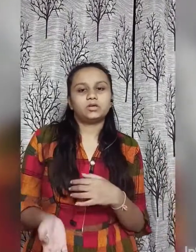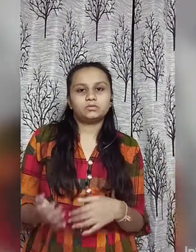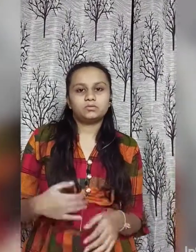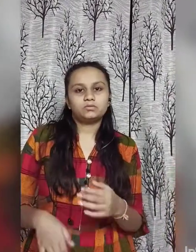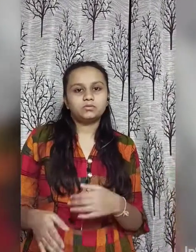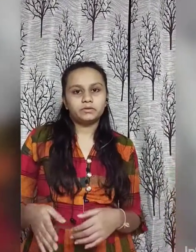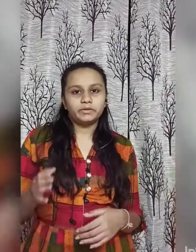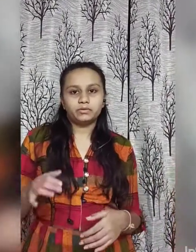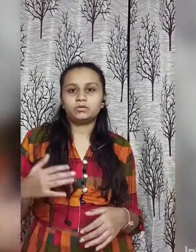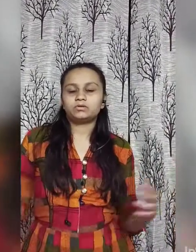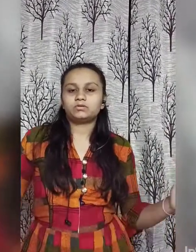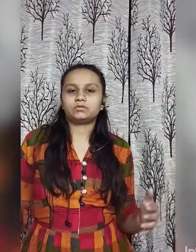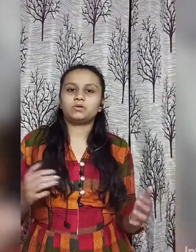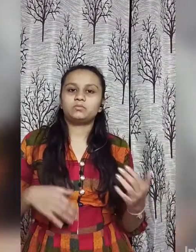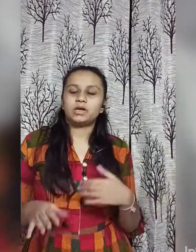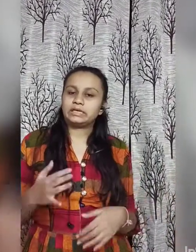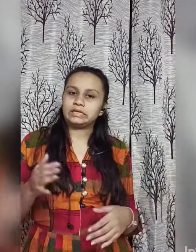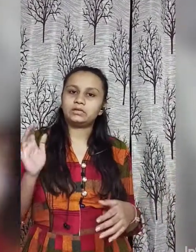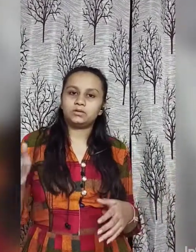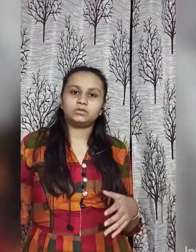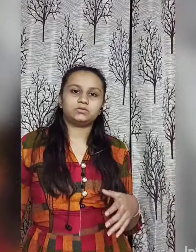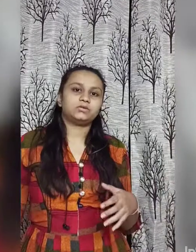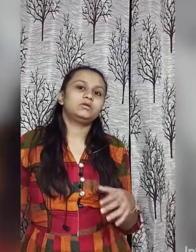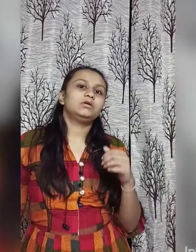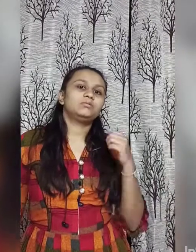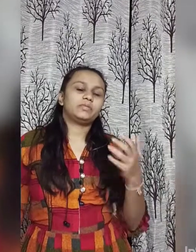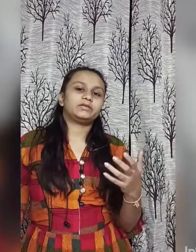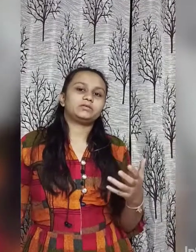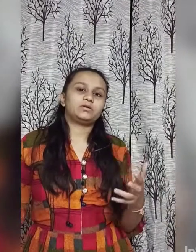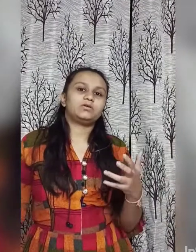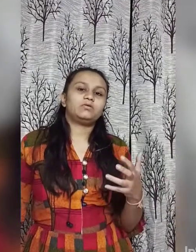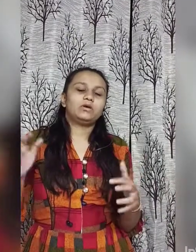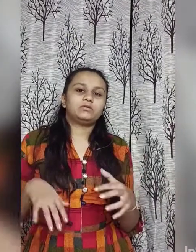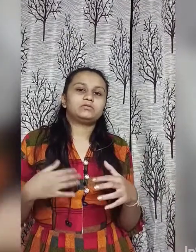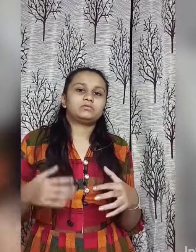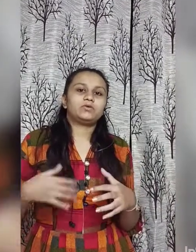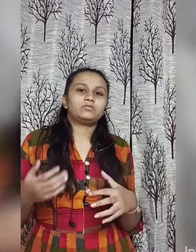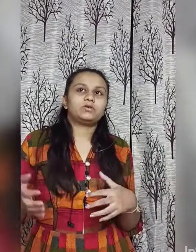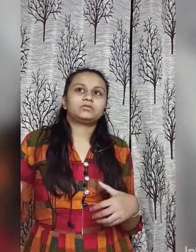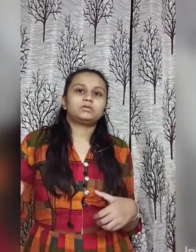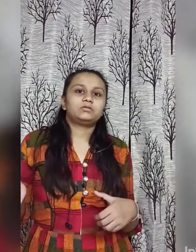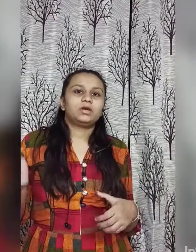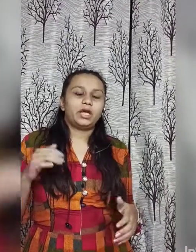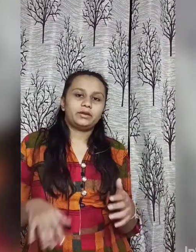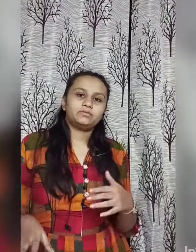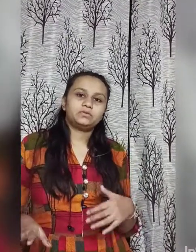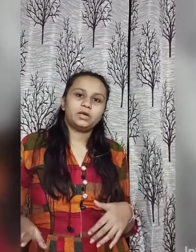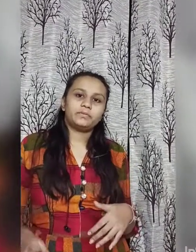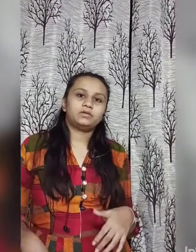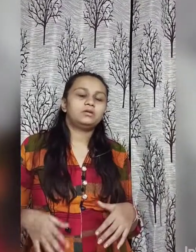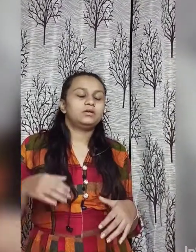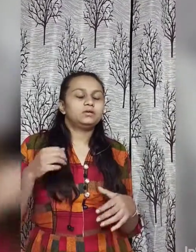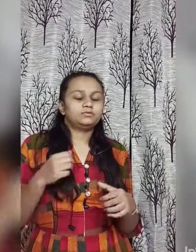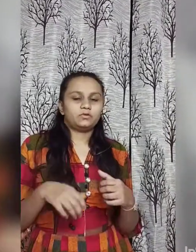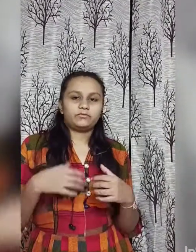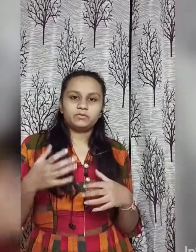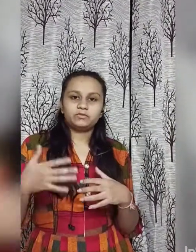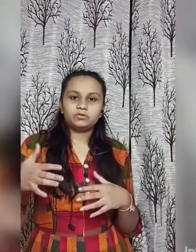is employed where orders or jobs are arranged in batches convenient for production. For example, a